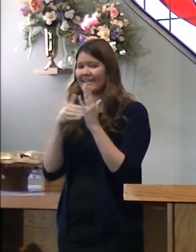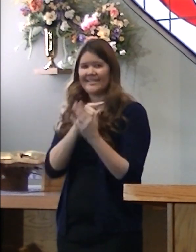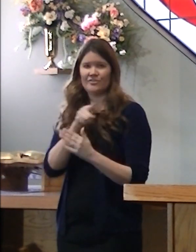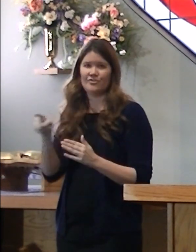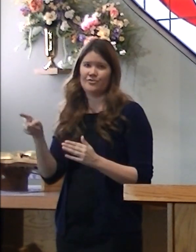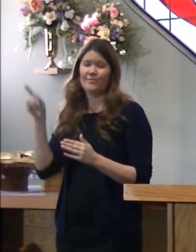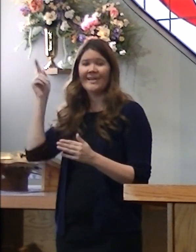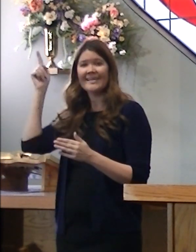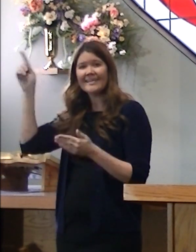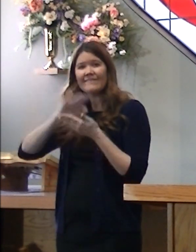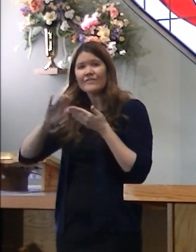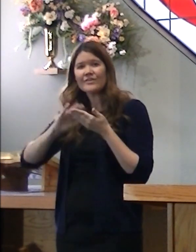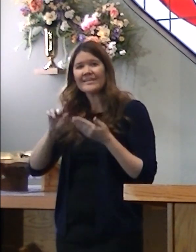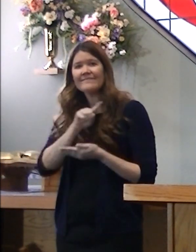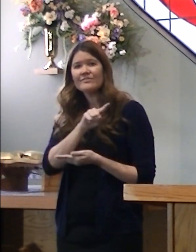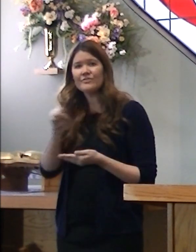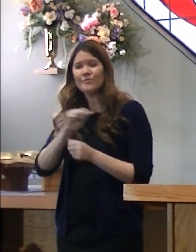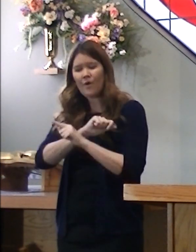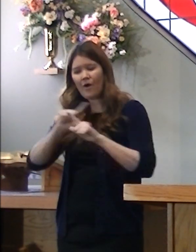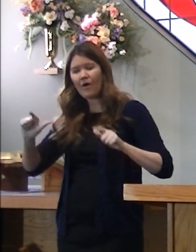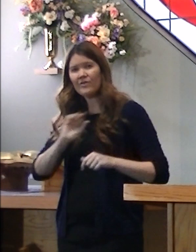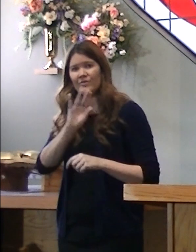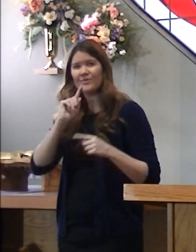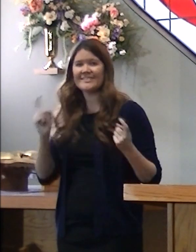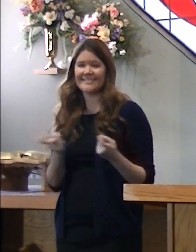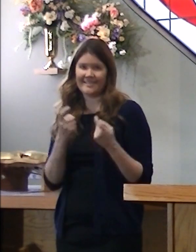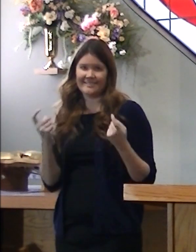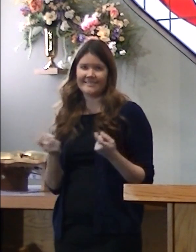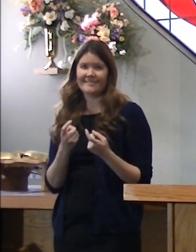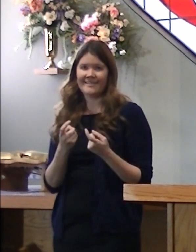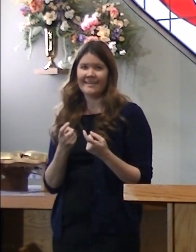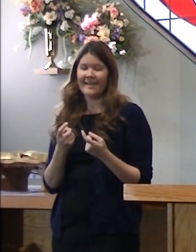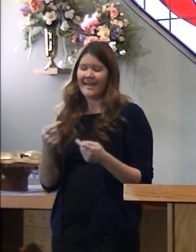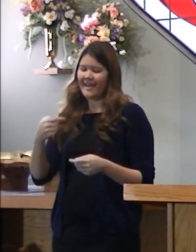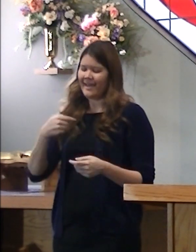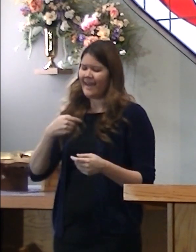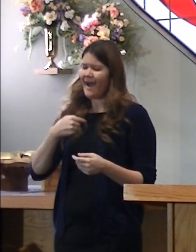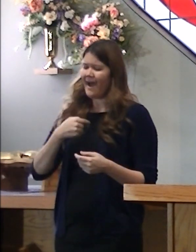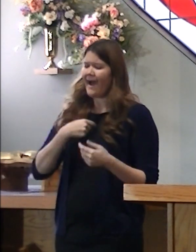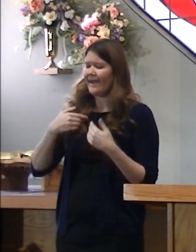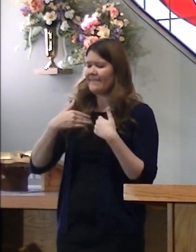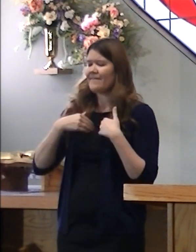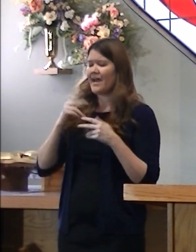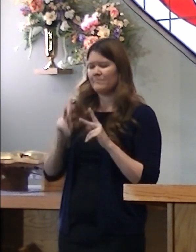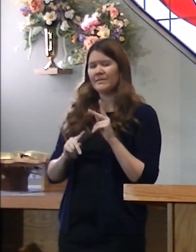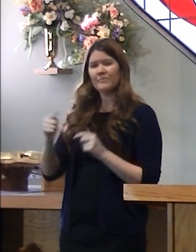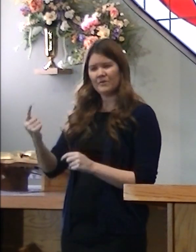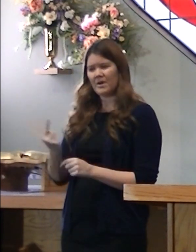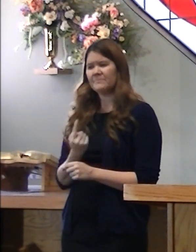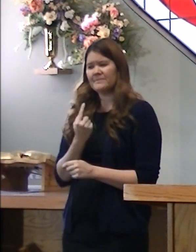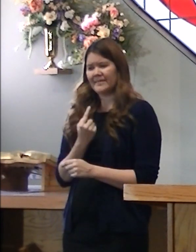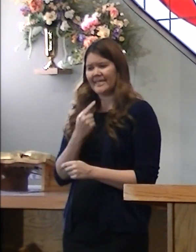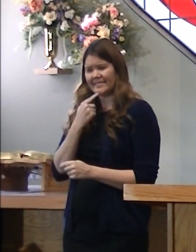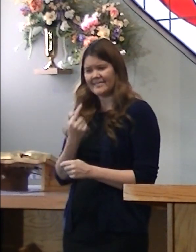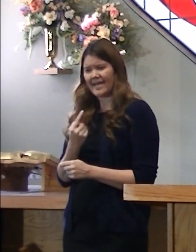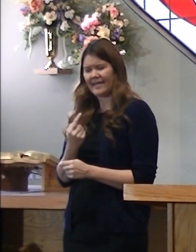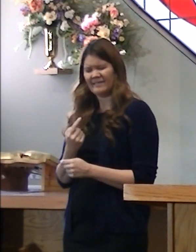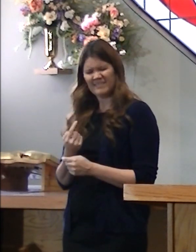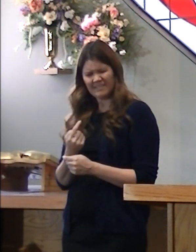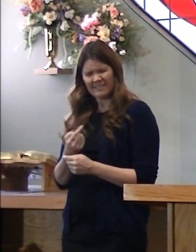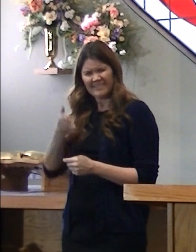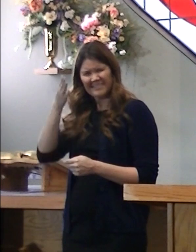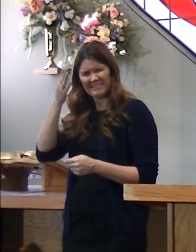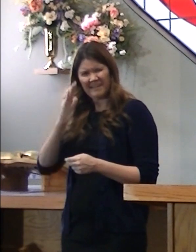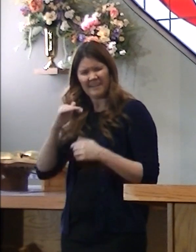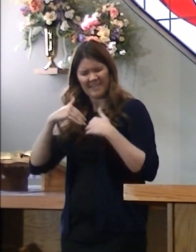forgiven you of your sins. Now, I have had people come to me a few times and have said, "Doesn't God